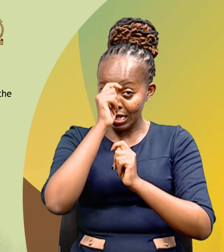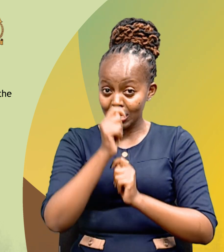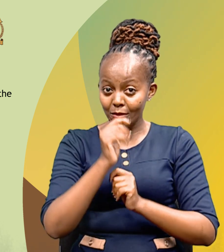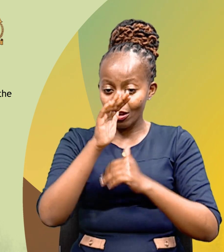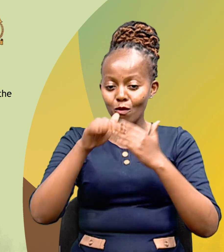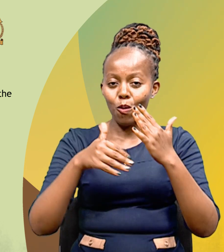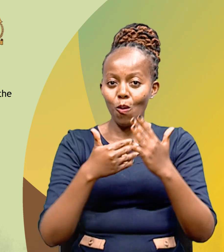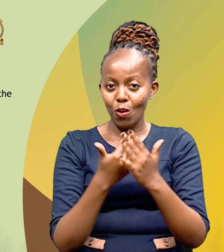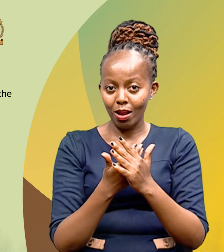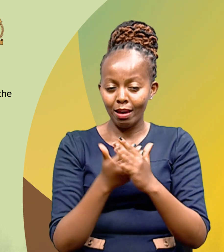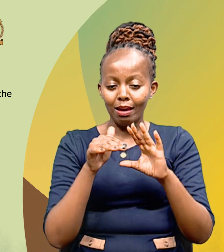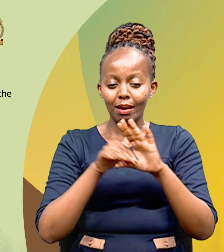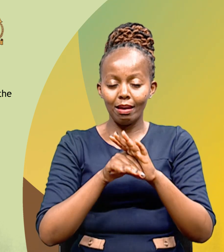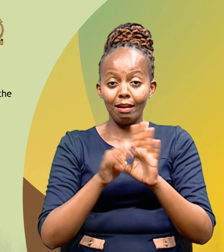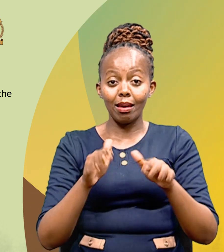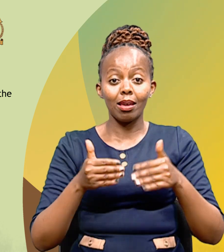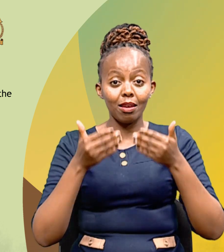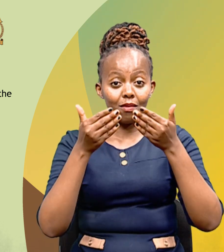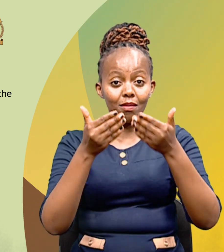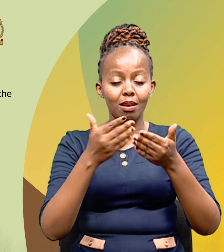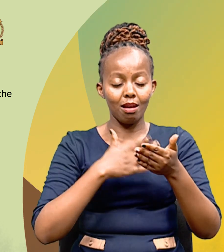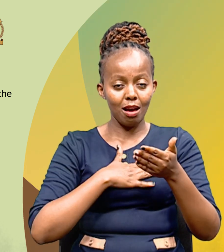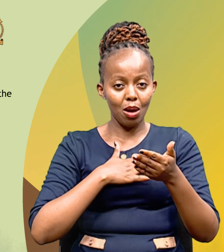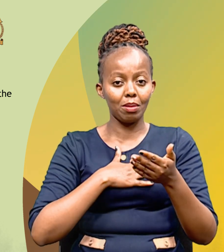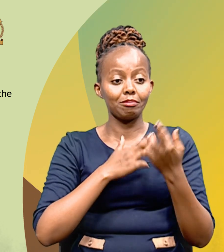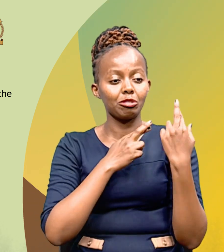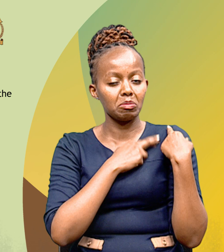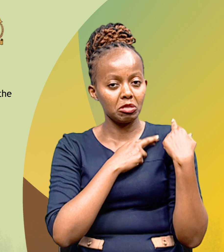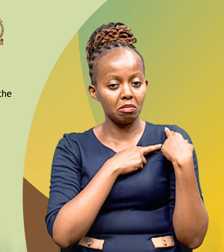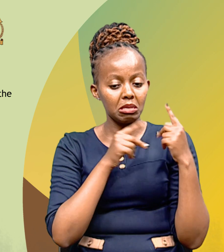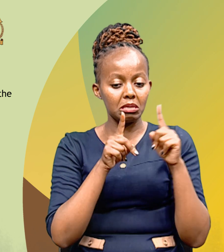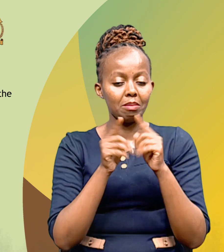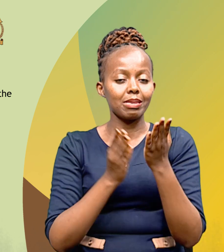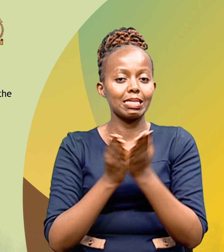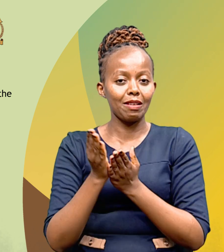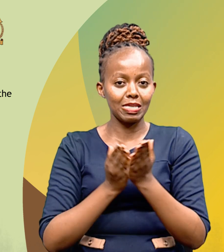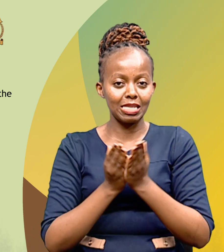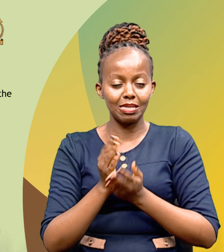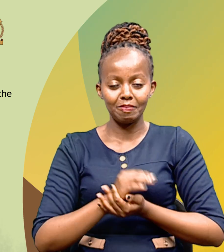for all in the discharge of our mandate.